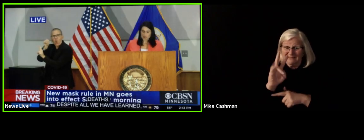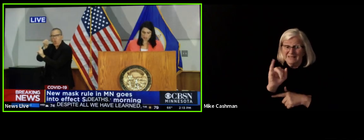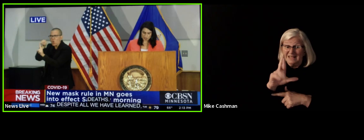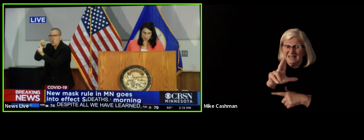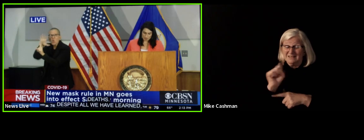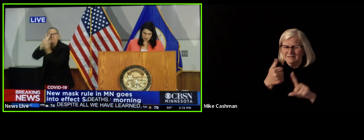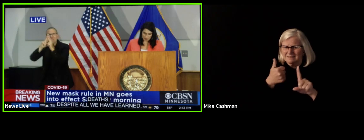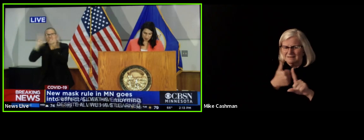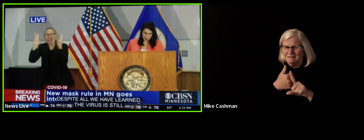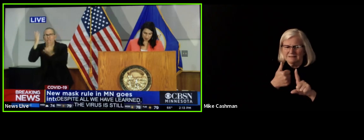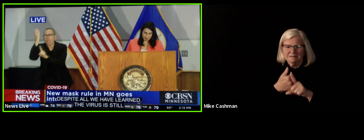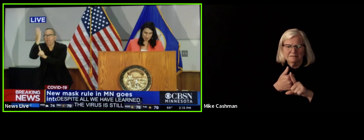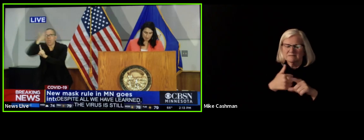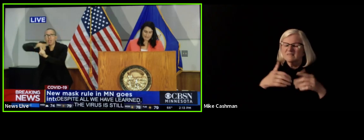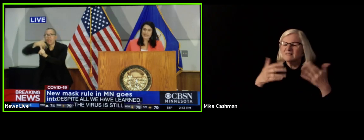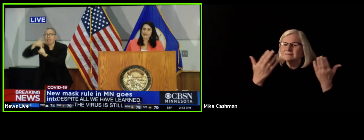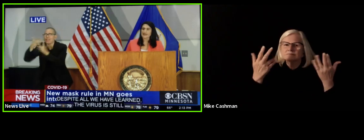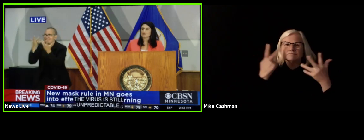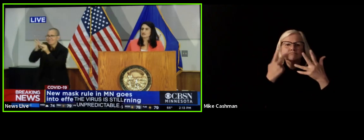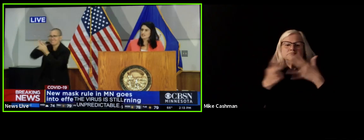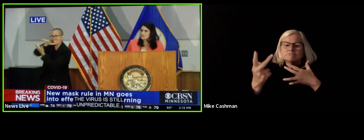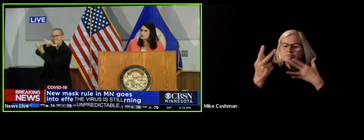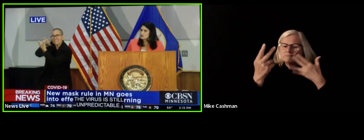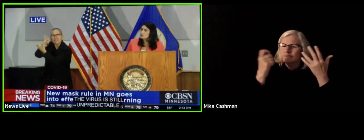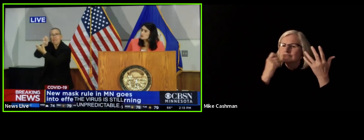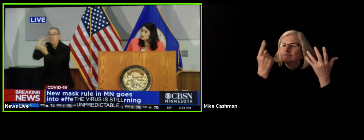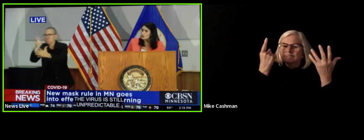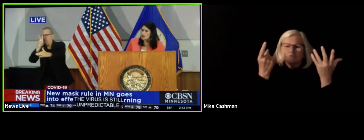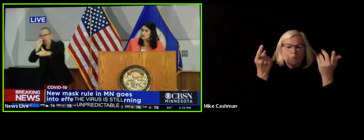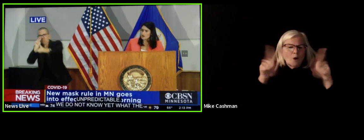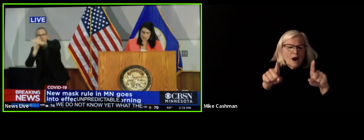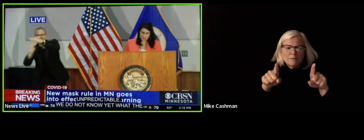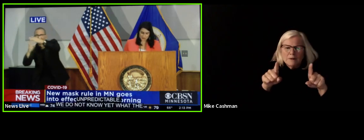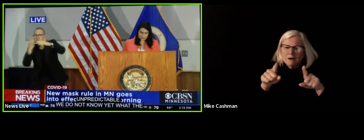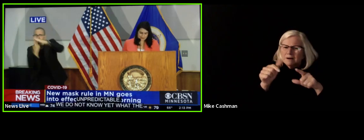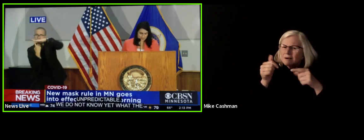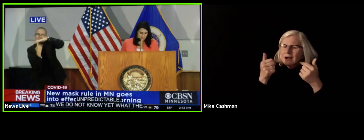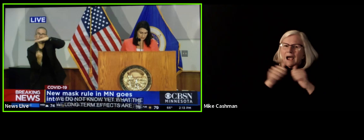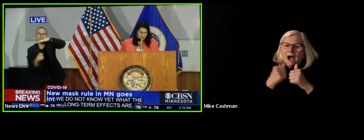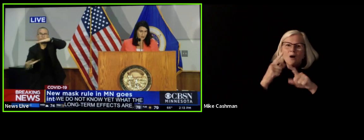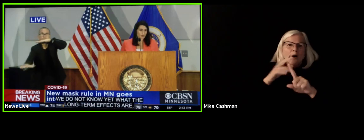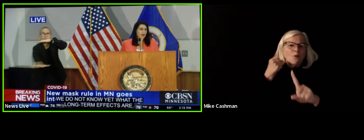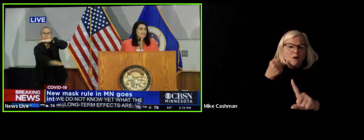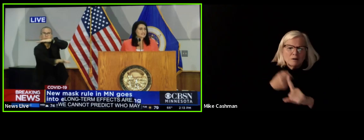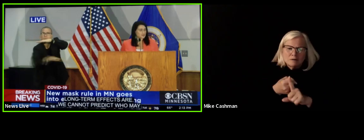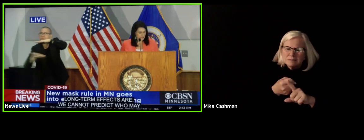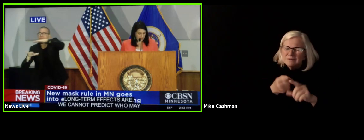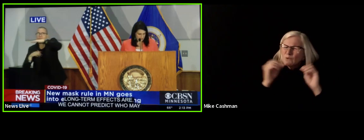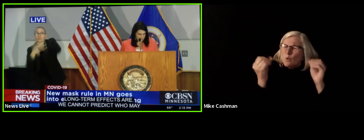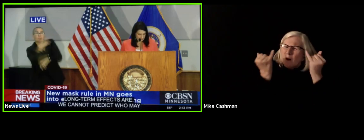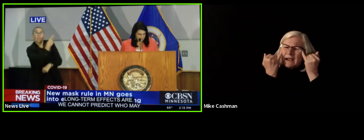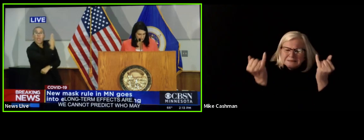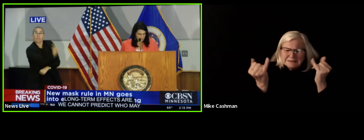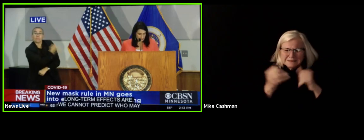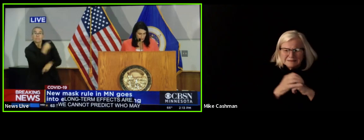the long-term effects are. We cannot predict who may require hospitalization or ICU